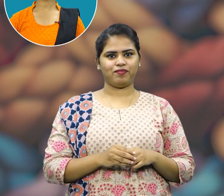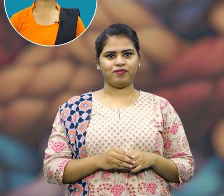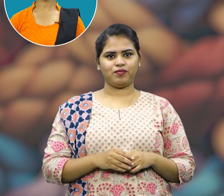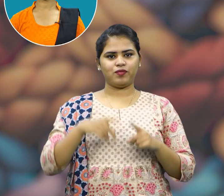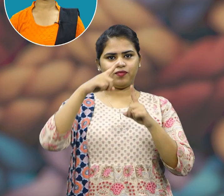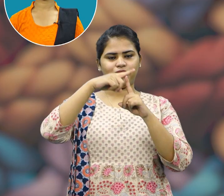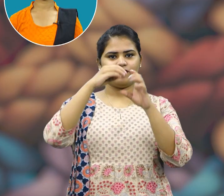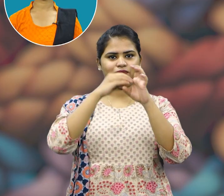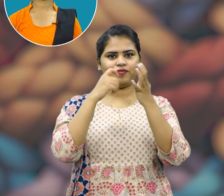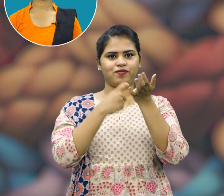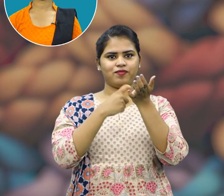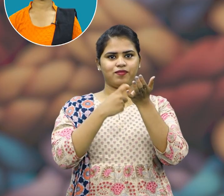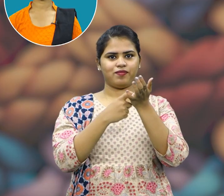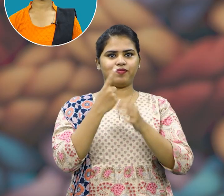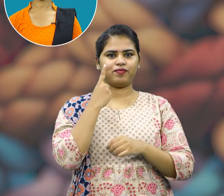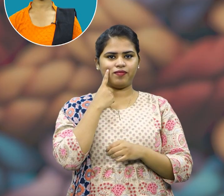terry wool.